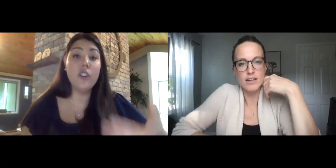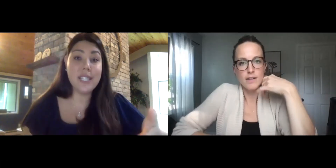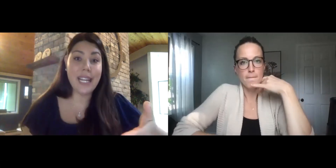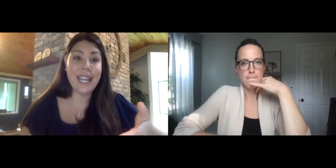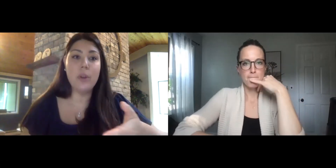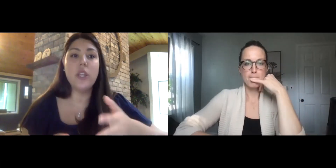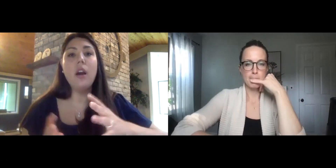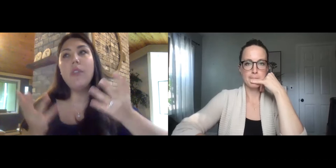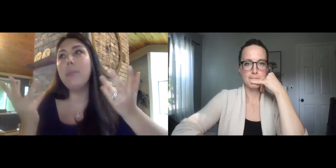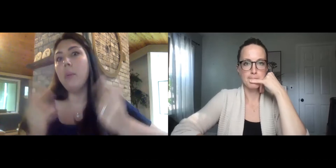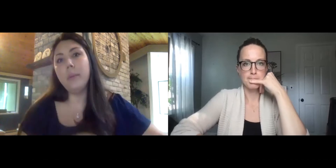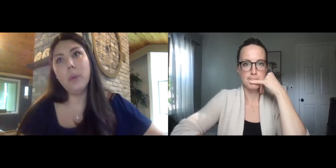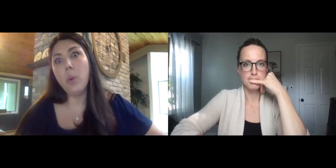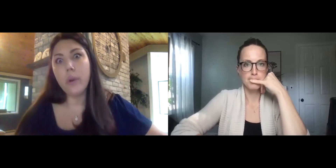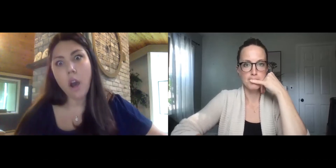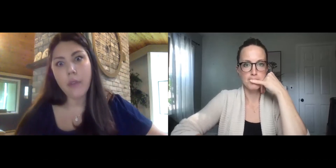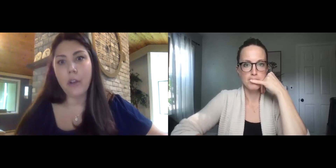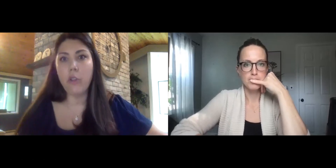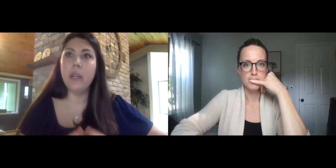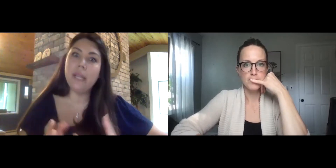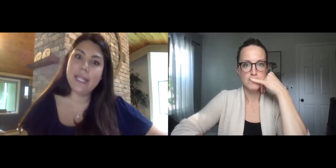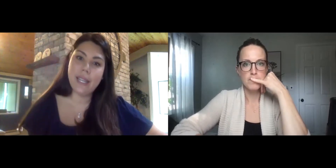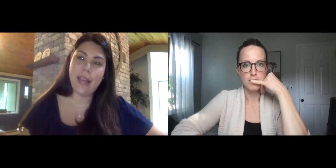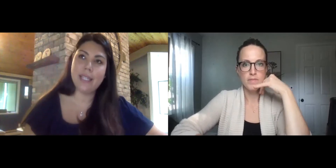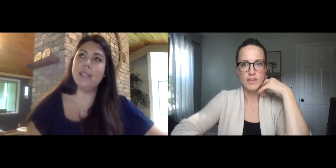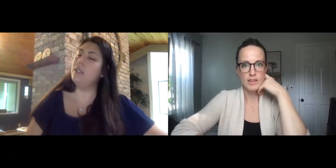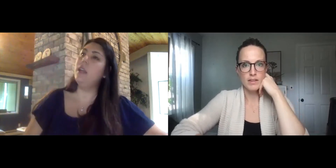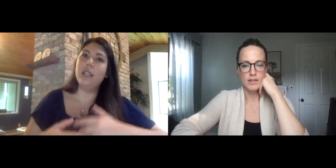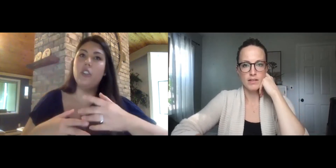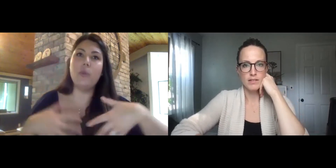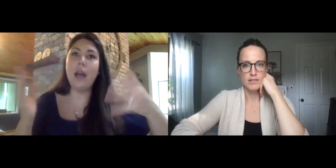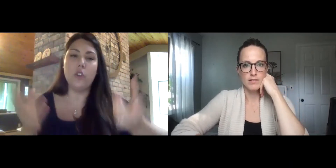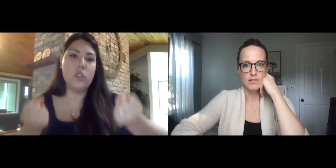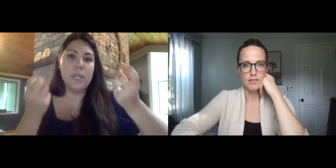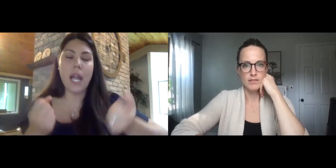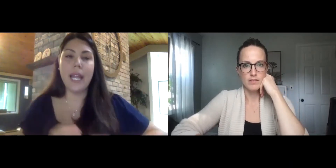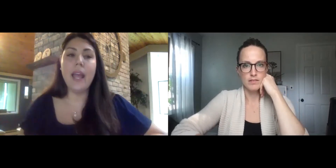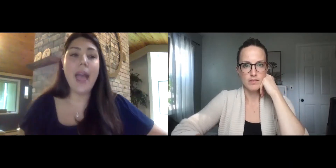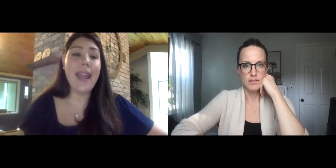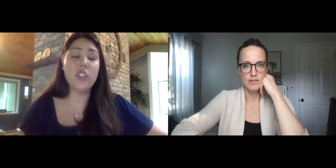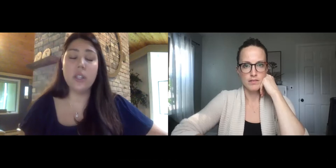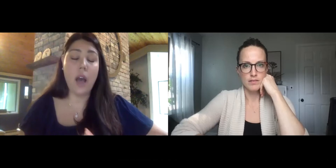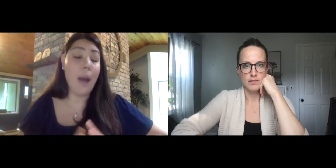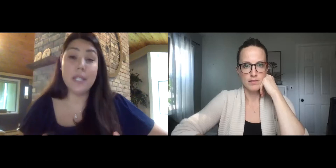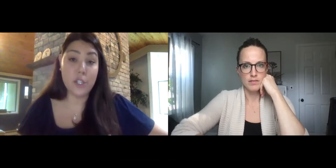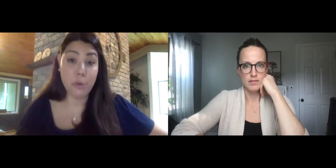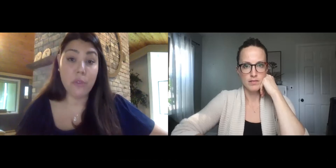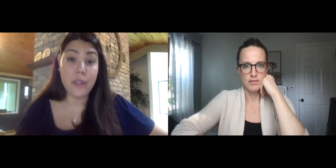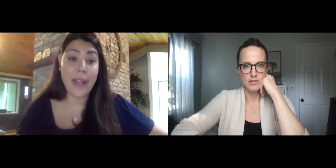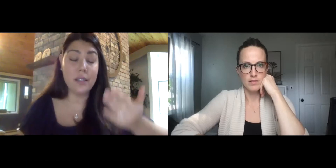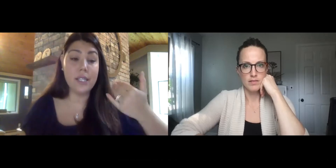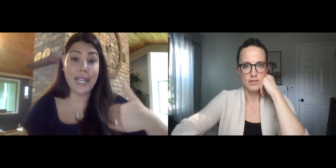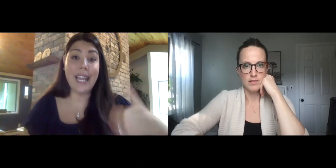they learn sign language, like, oh, they probably won't want to talk then, or they'll become lazy in that sense and, you know, not, you know, just be signing. And actually the opposite is